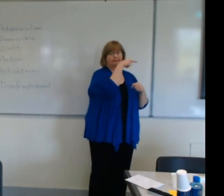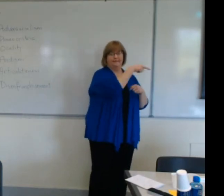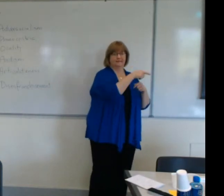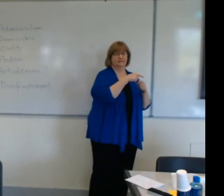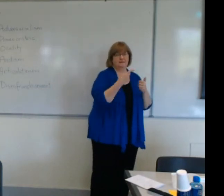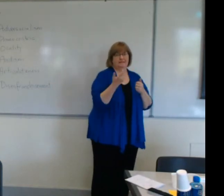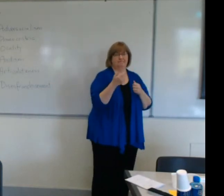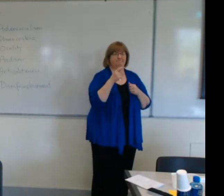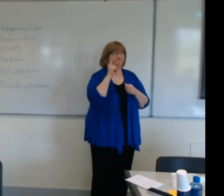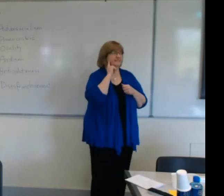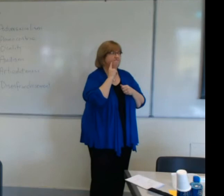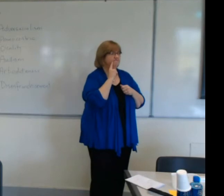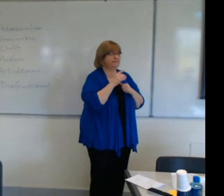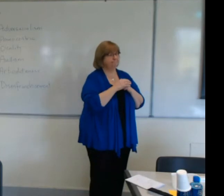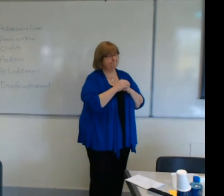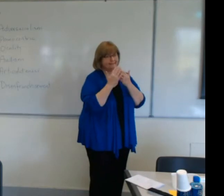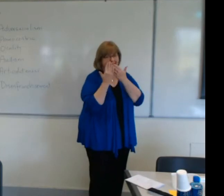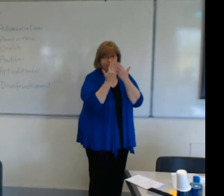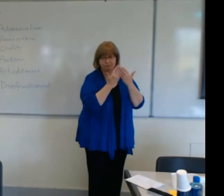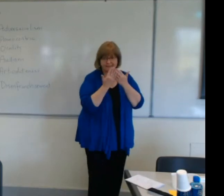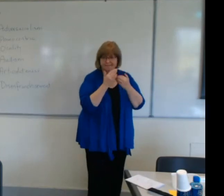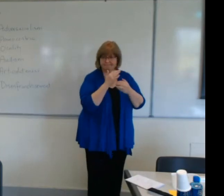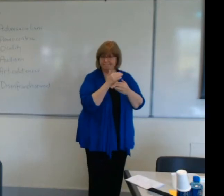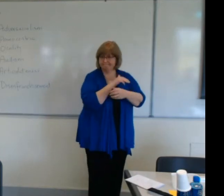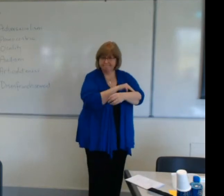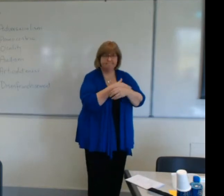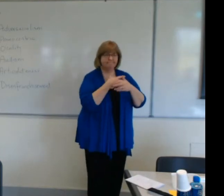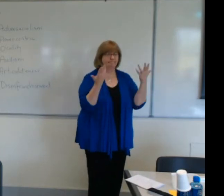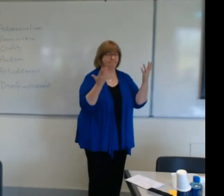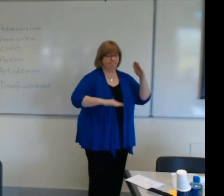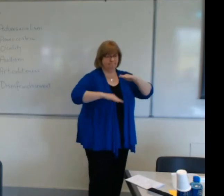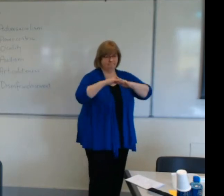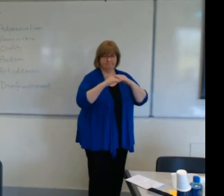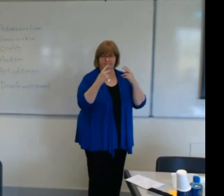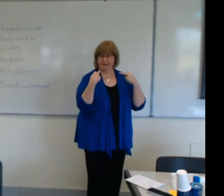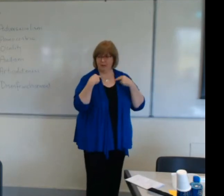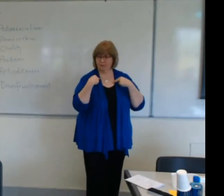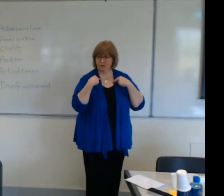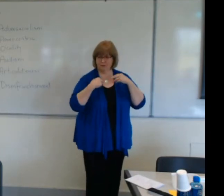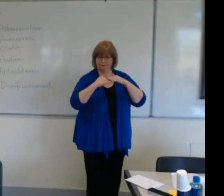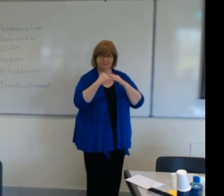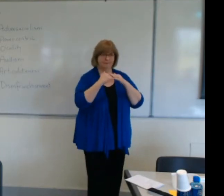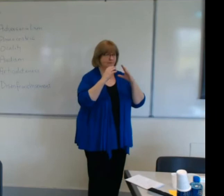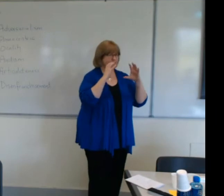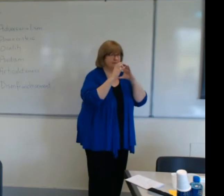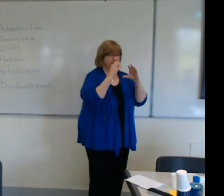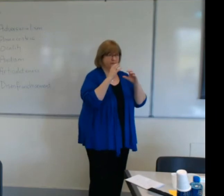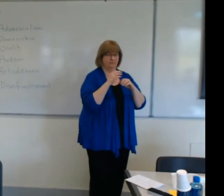Another scenario may be that if you have a deaf person who would have literacy issues, they may have limited